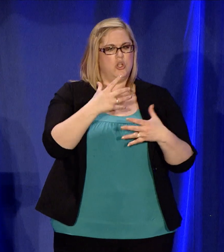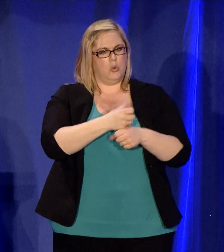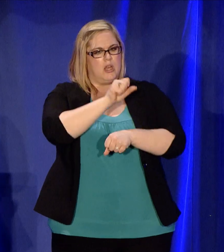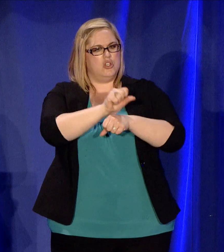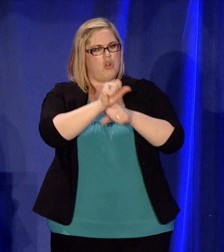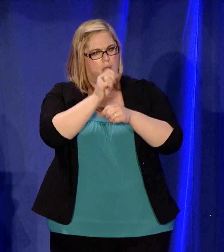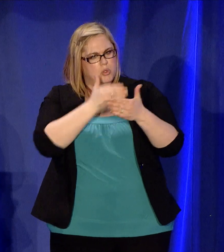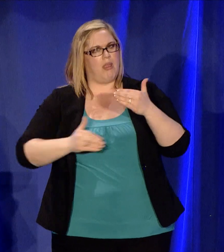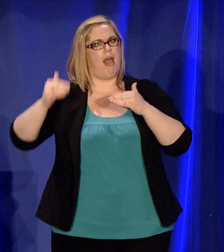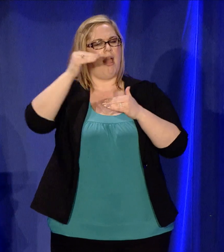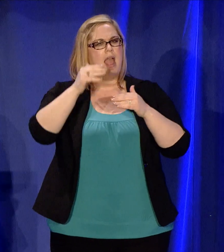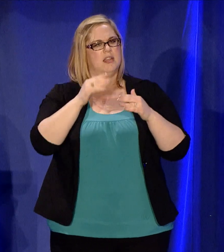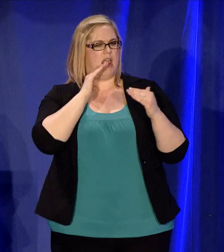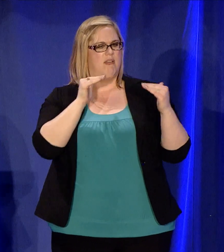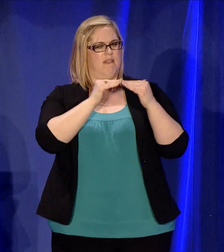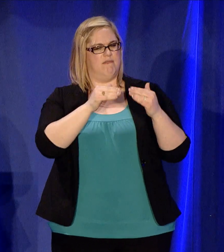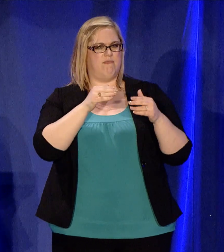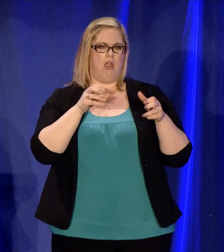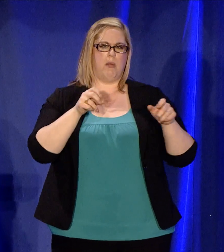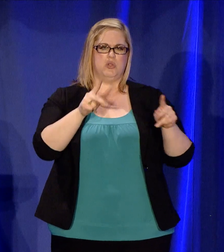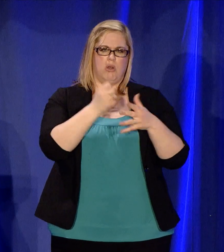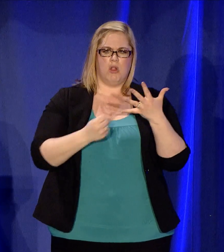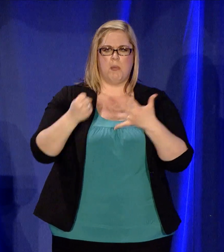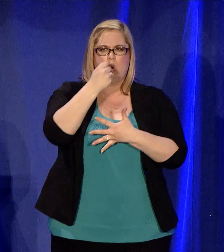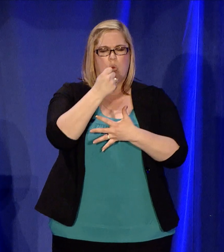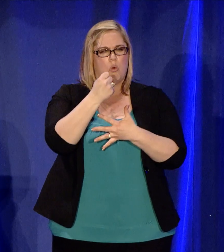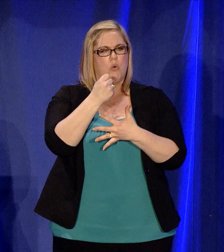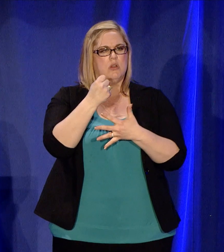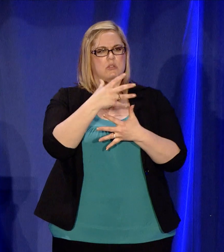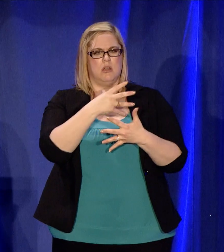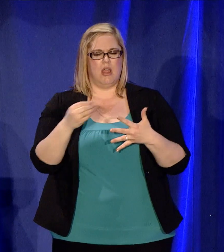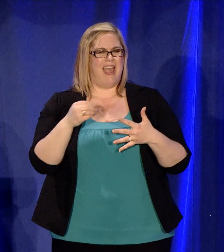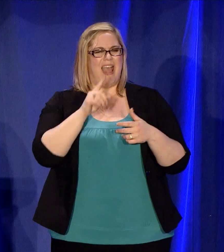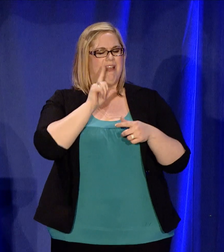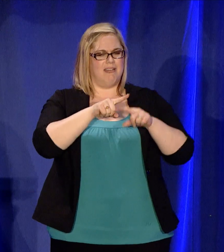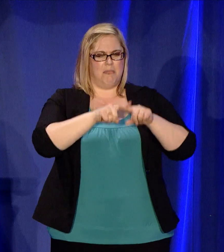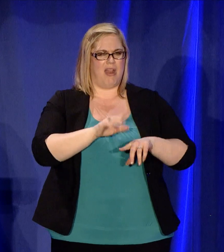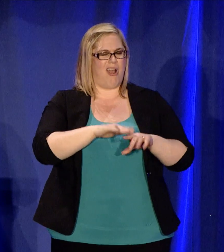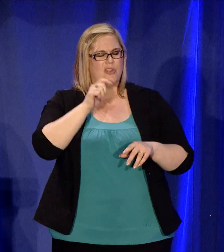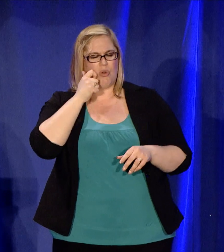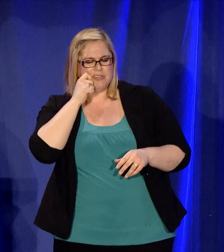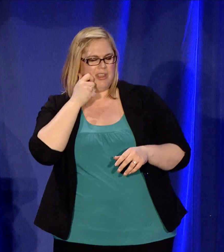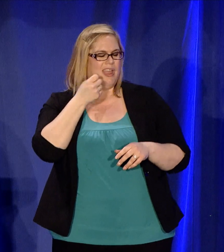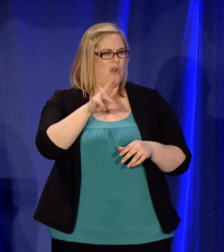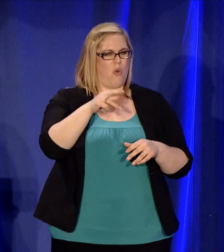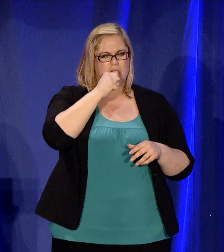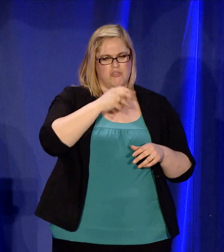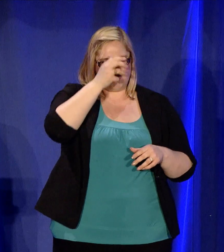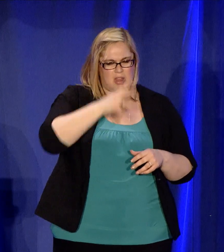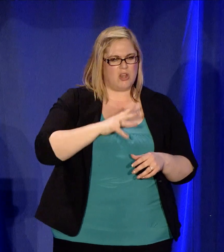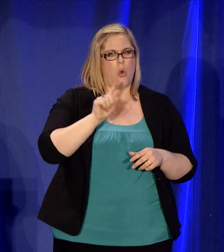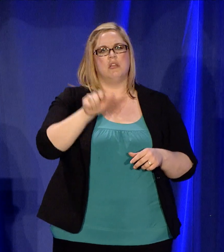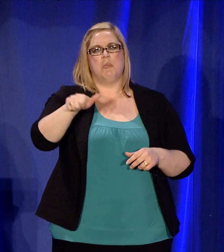ahead, to have a fair shot at promotion based on your merit, not your color, your gender, or someone else's idea